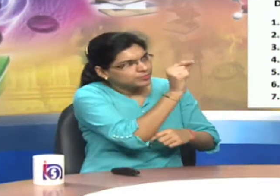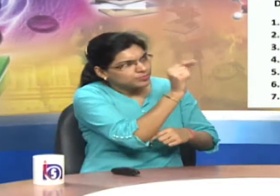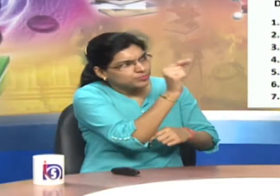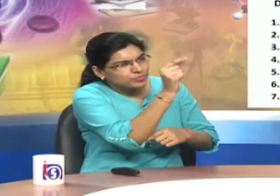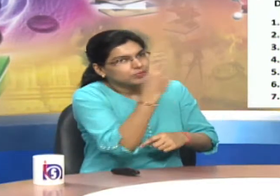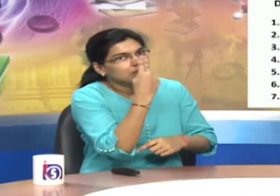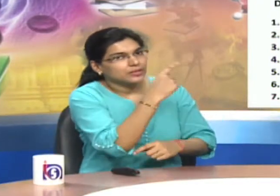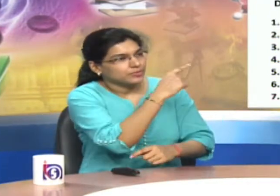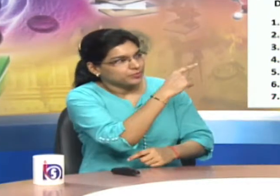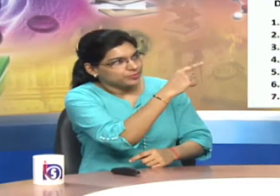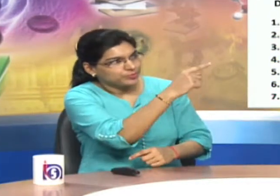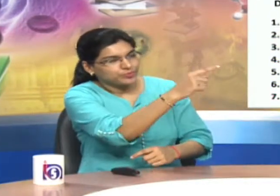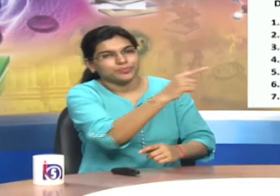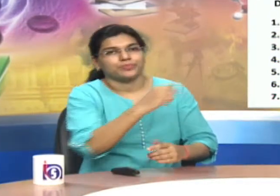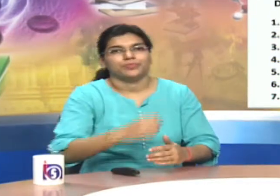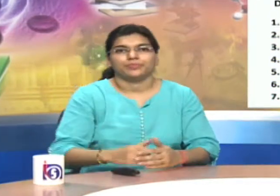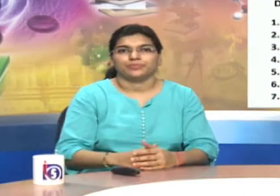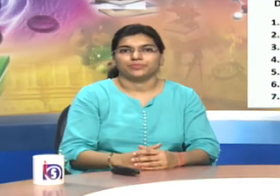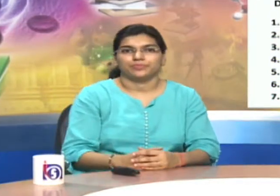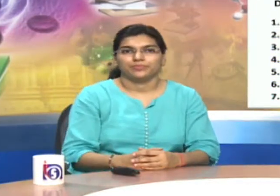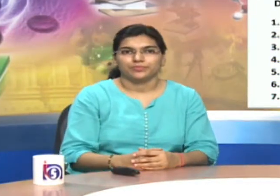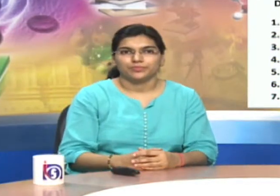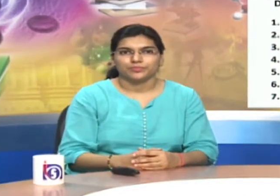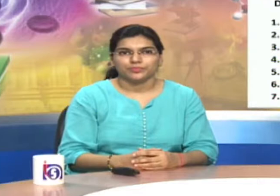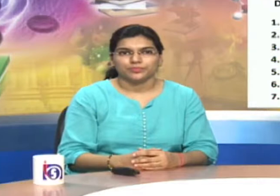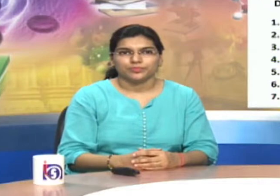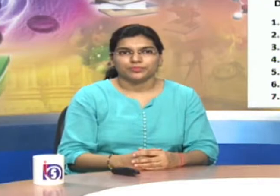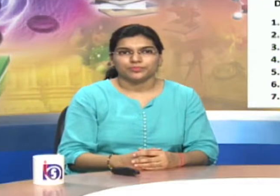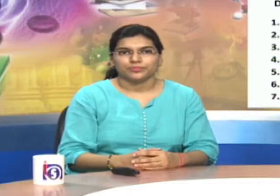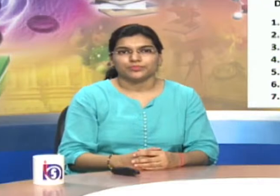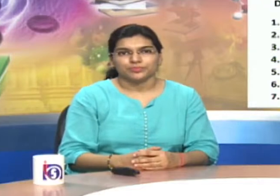That also you can see on the picture on the screen.